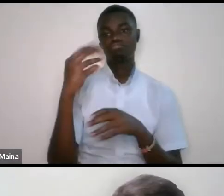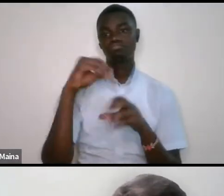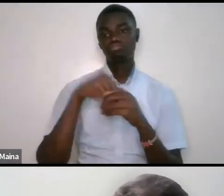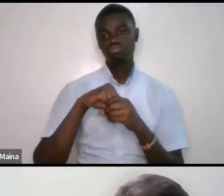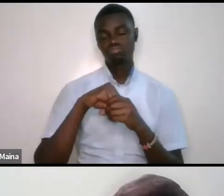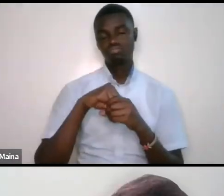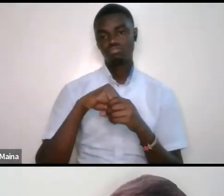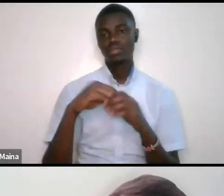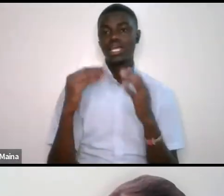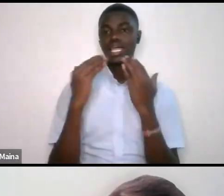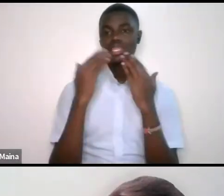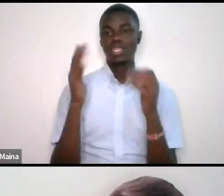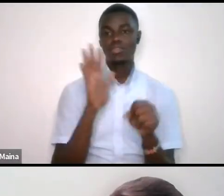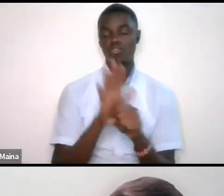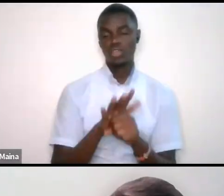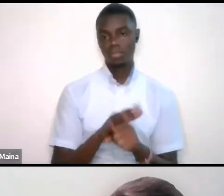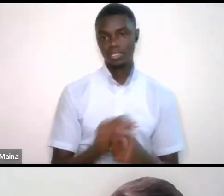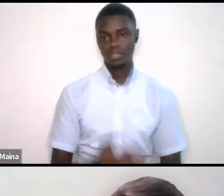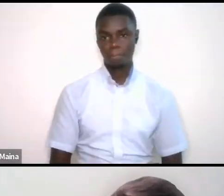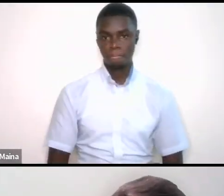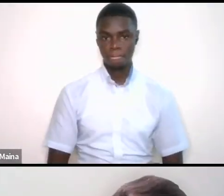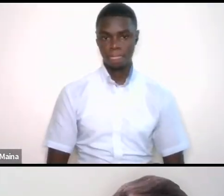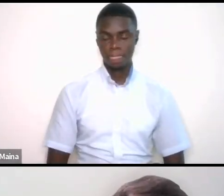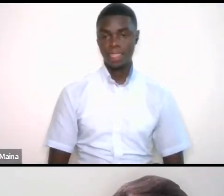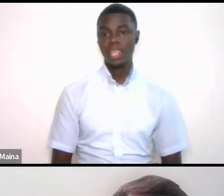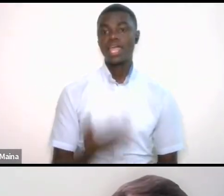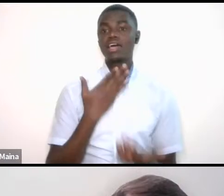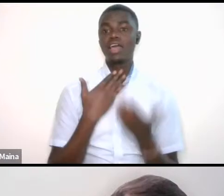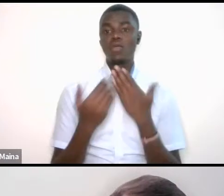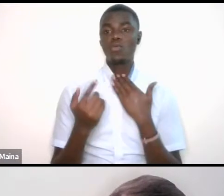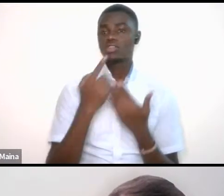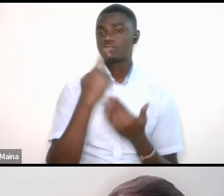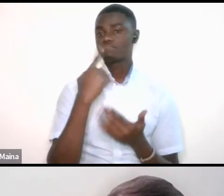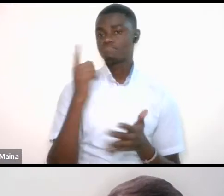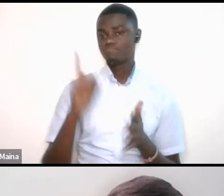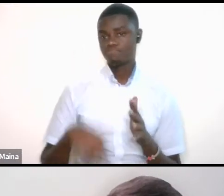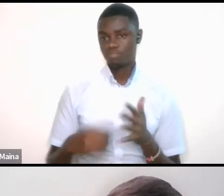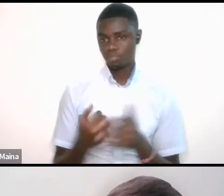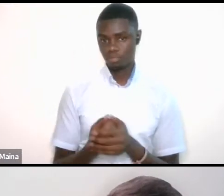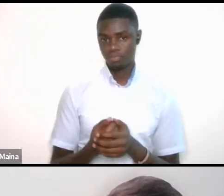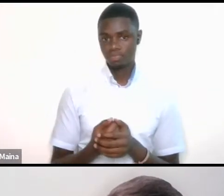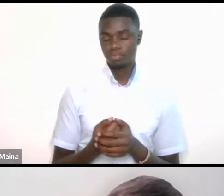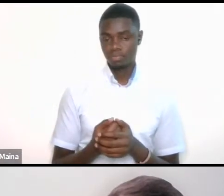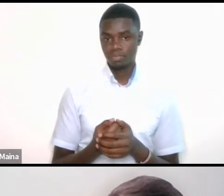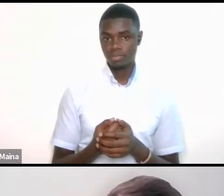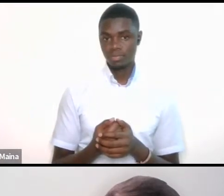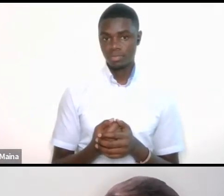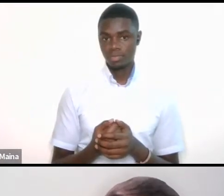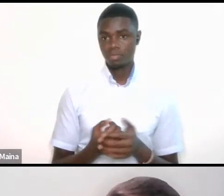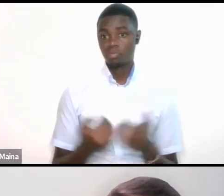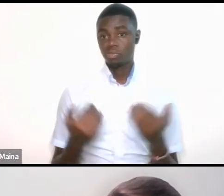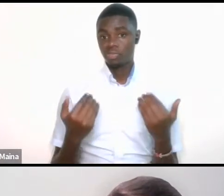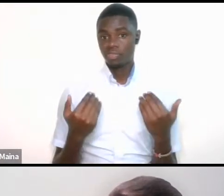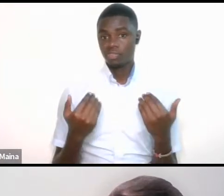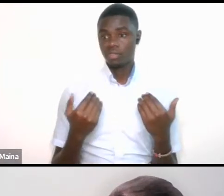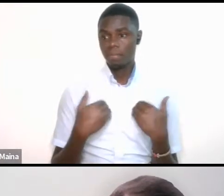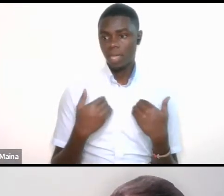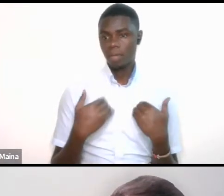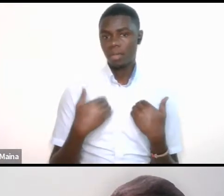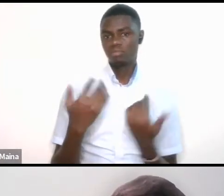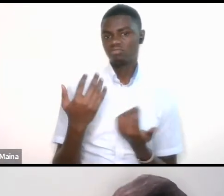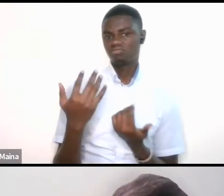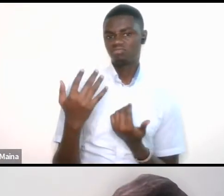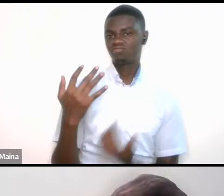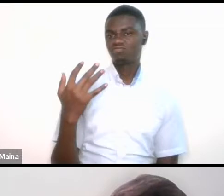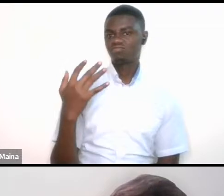Thank you very much. I want to say that while I am a late 40s white